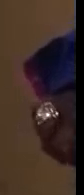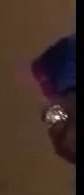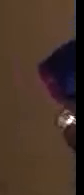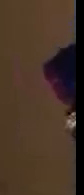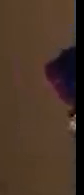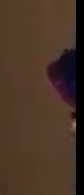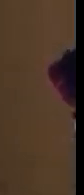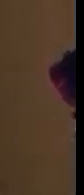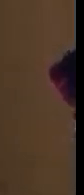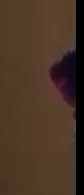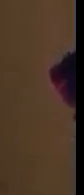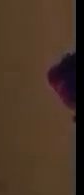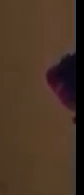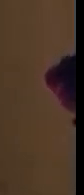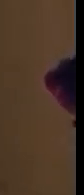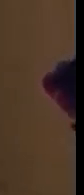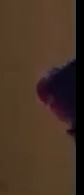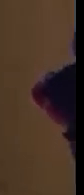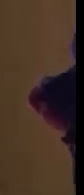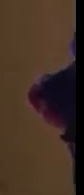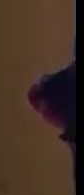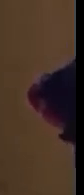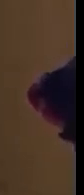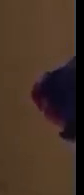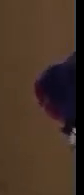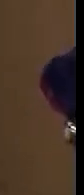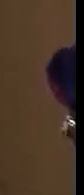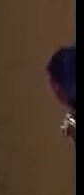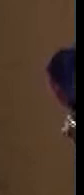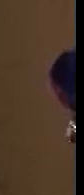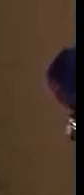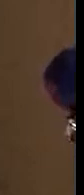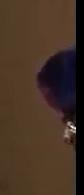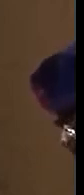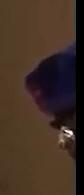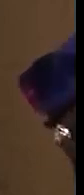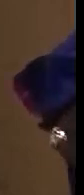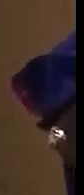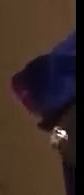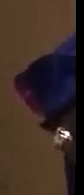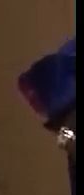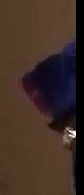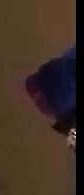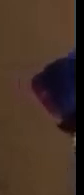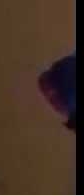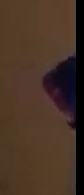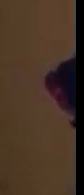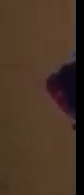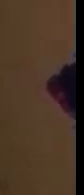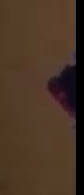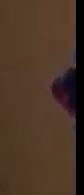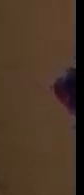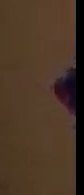may invade and damage crops in irrigated areas. Number four, pests build up and